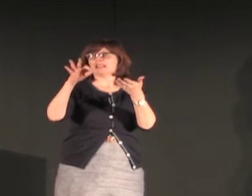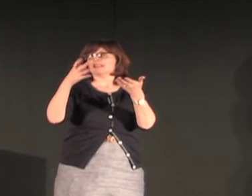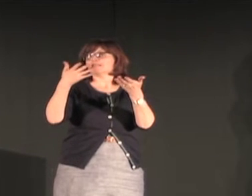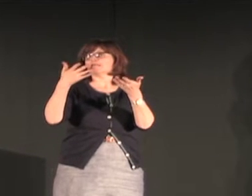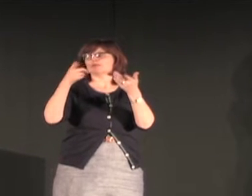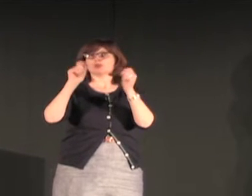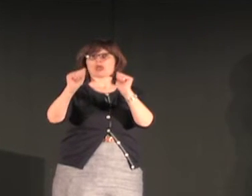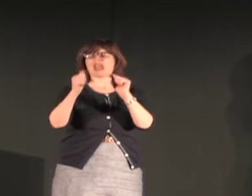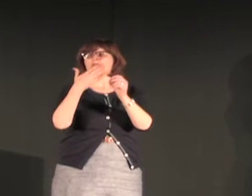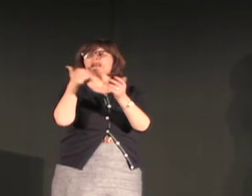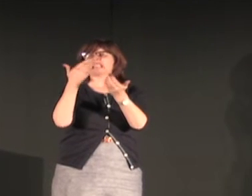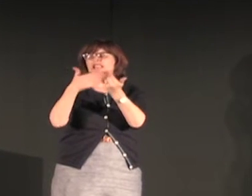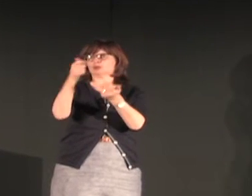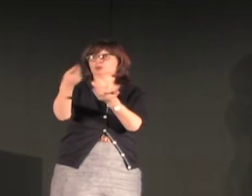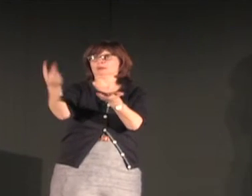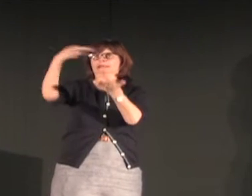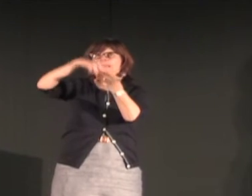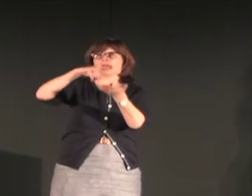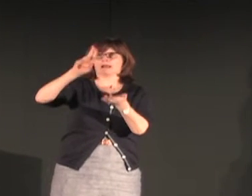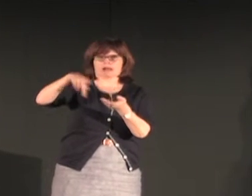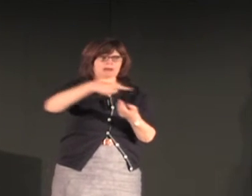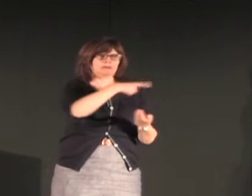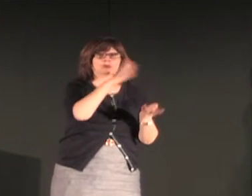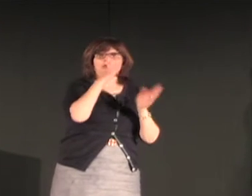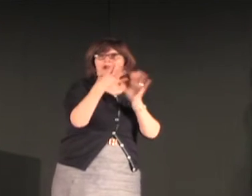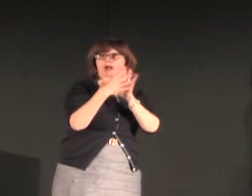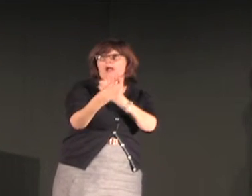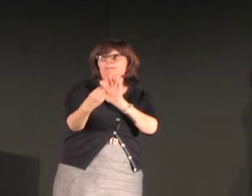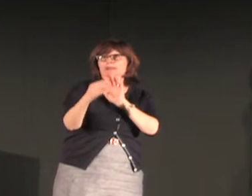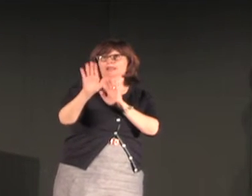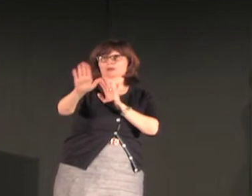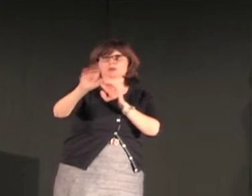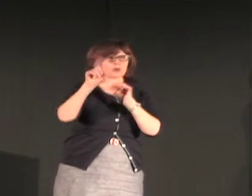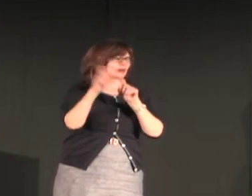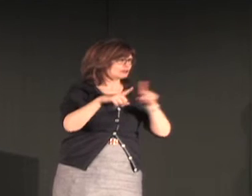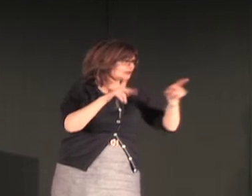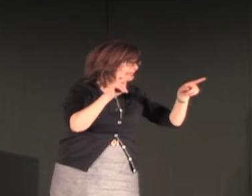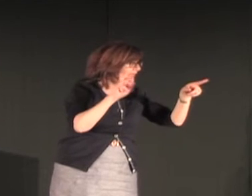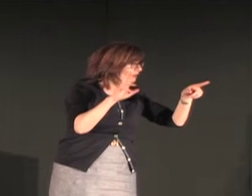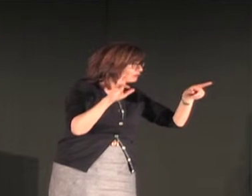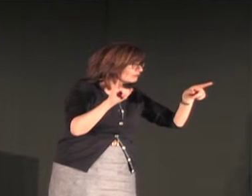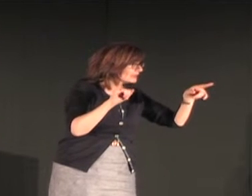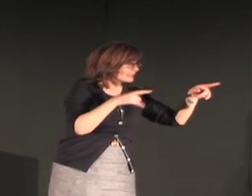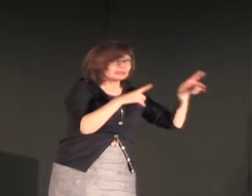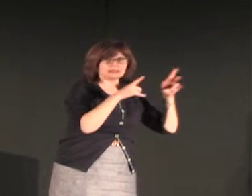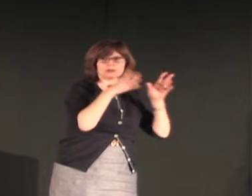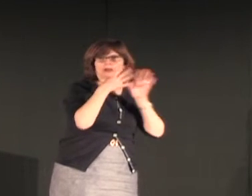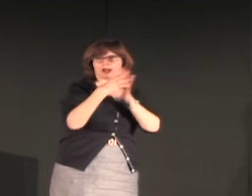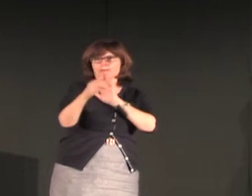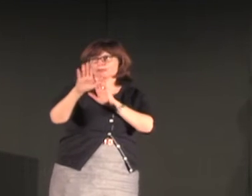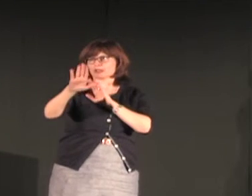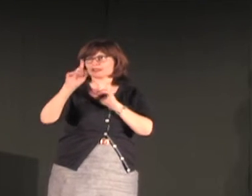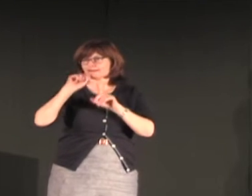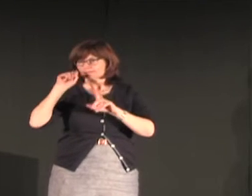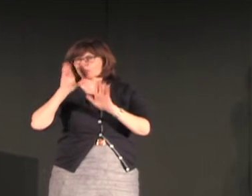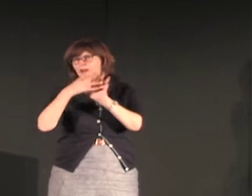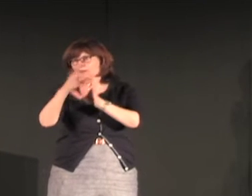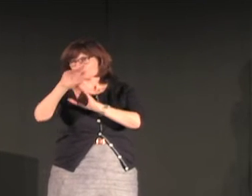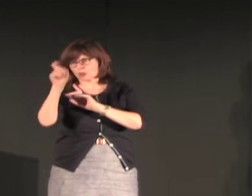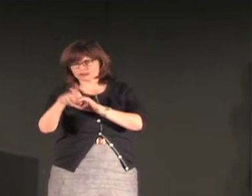so if you have a question I think it would be easier for you to stand and Kerry is going to copy the question for